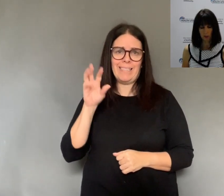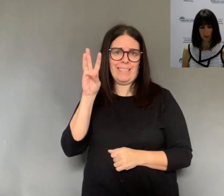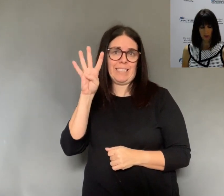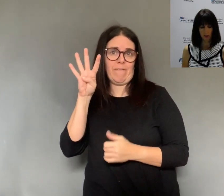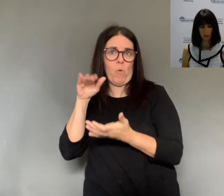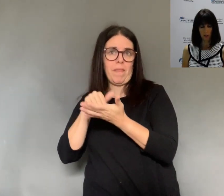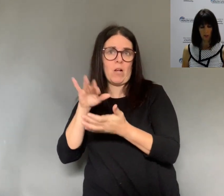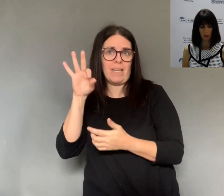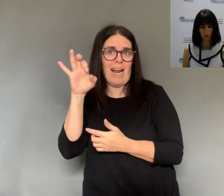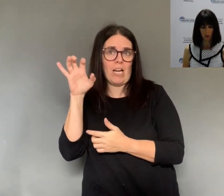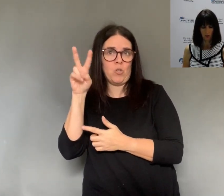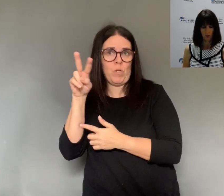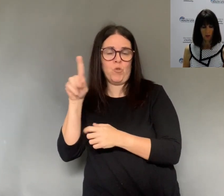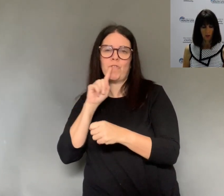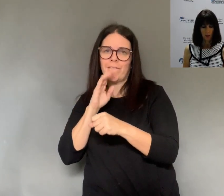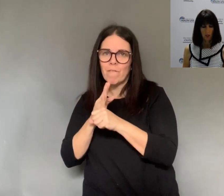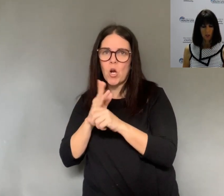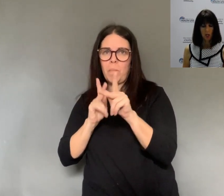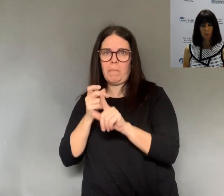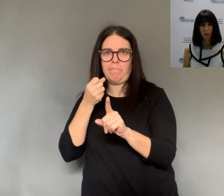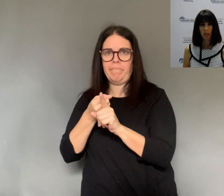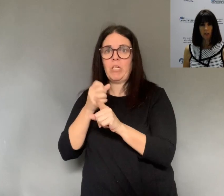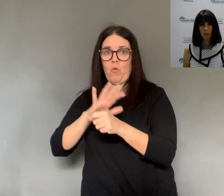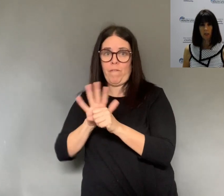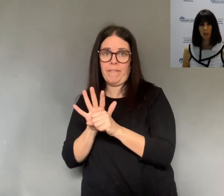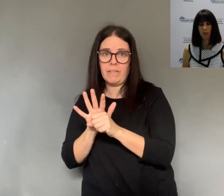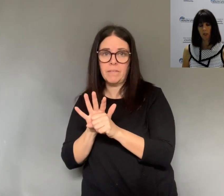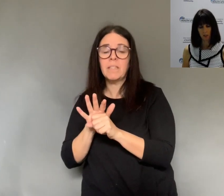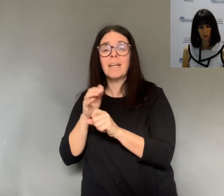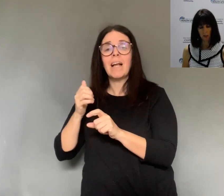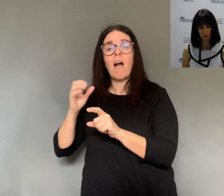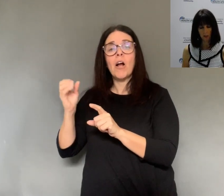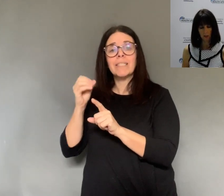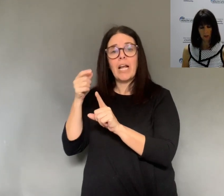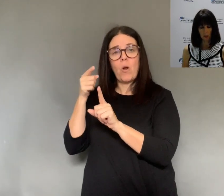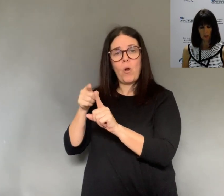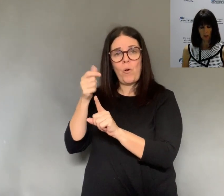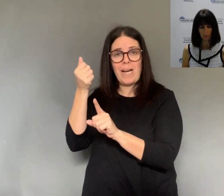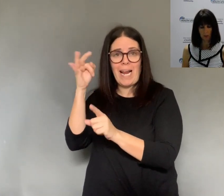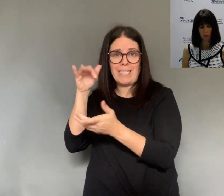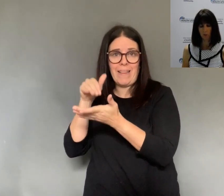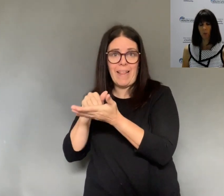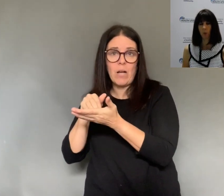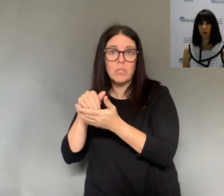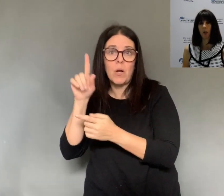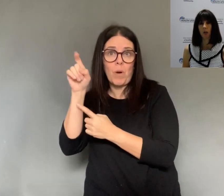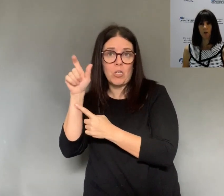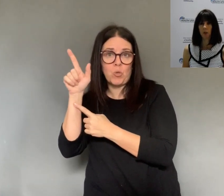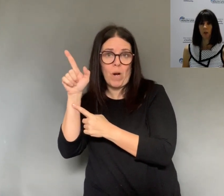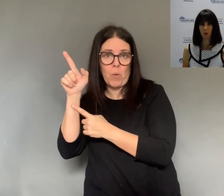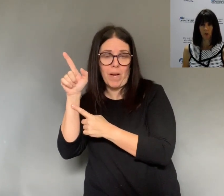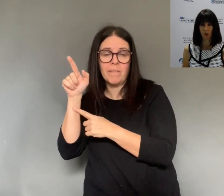19,121 cases in Ontario. Chatham-Kent has 89 cases and Sarnia-Lambton has reported